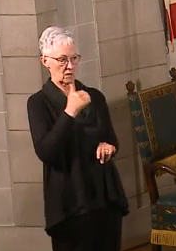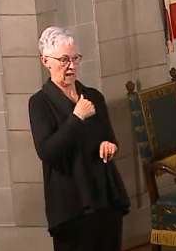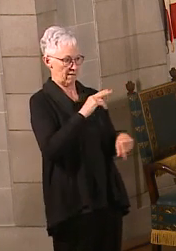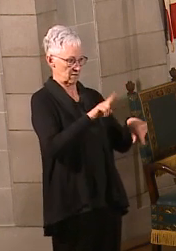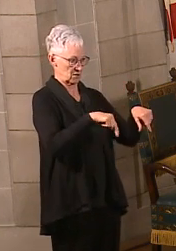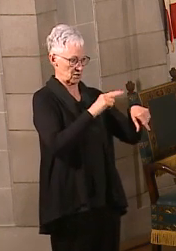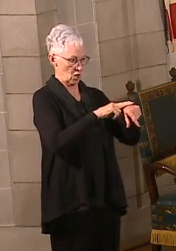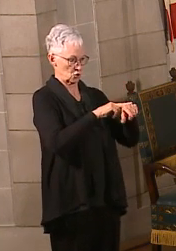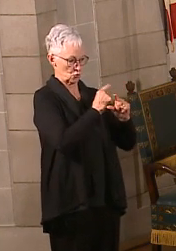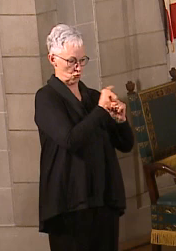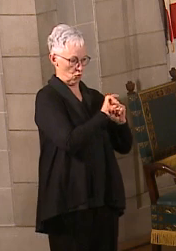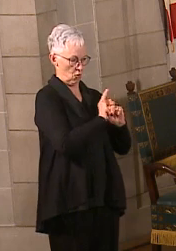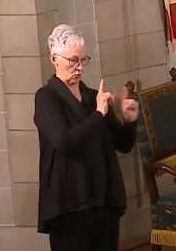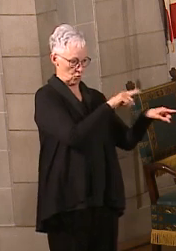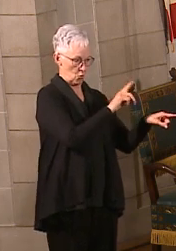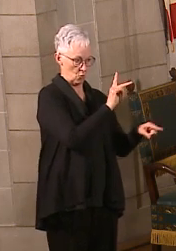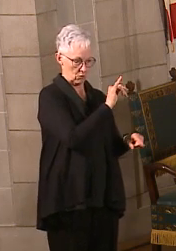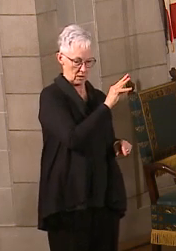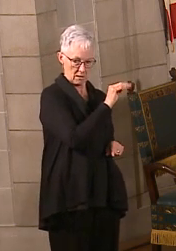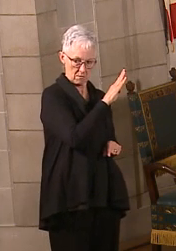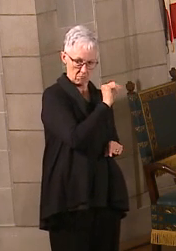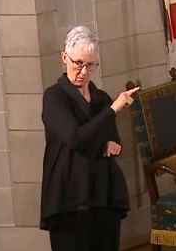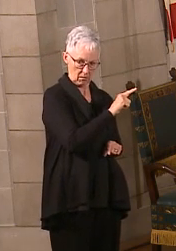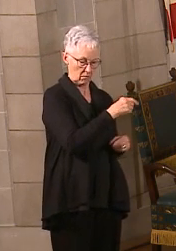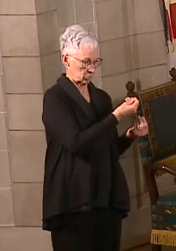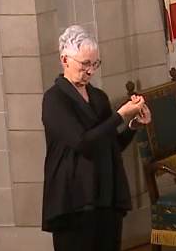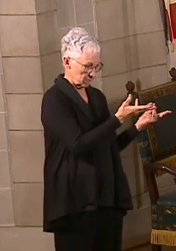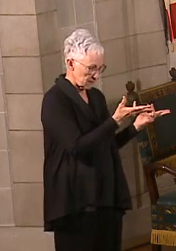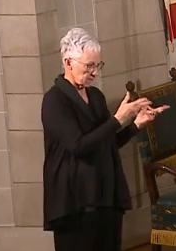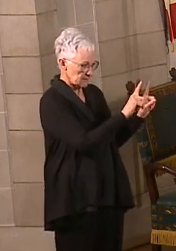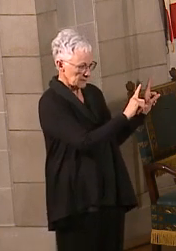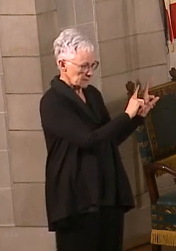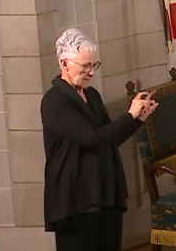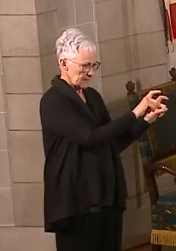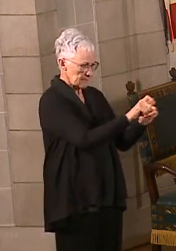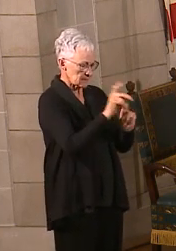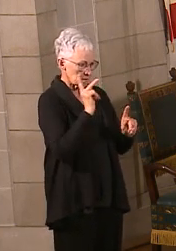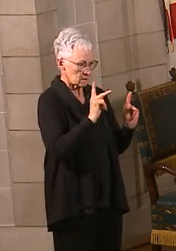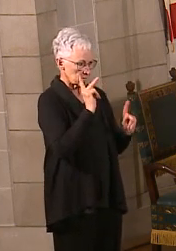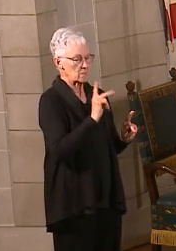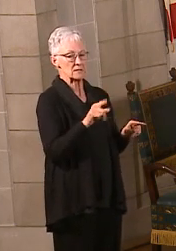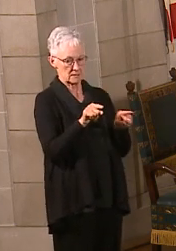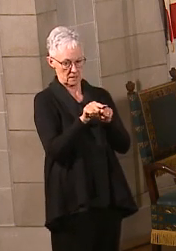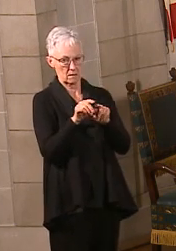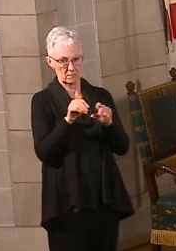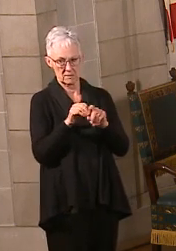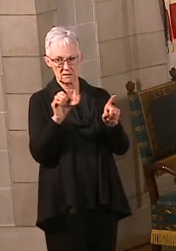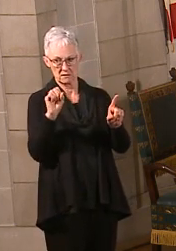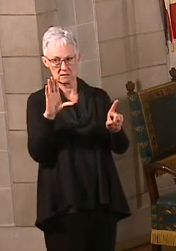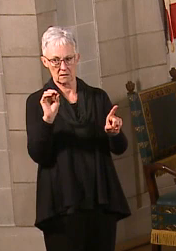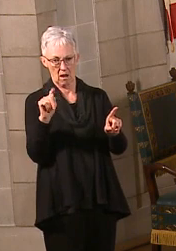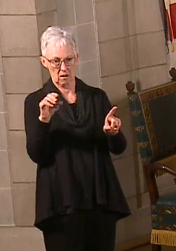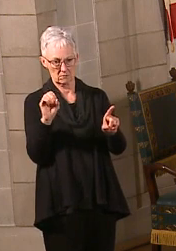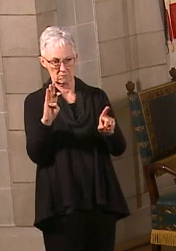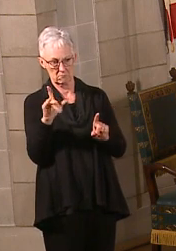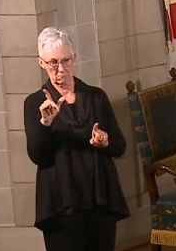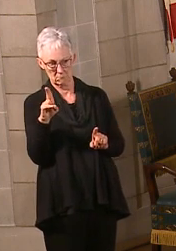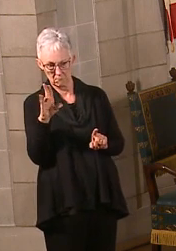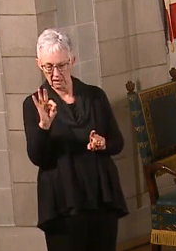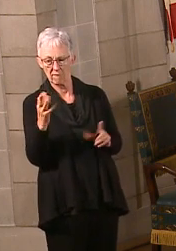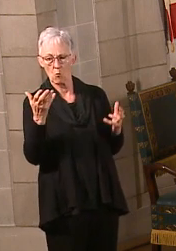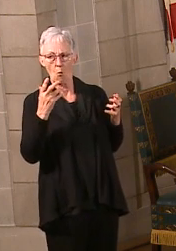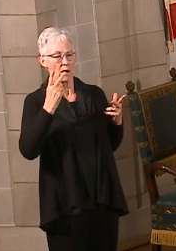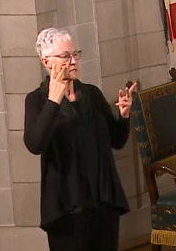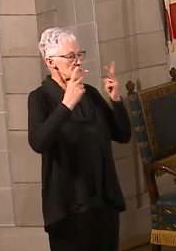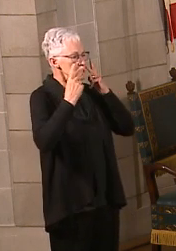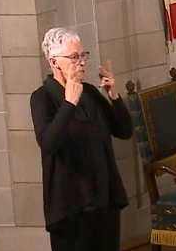We're going to be doing more testing in Scotts Bluff. So you'll continue to see the state look for places where we need to do additional testing to have a better idea of what's going